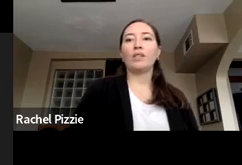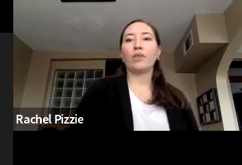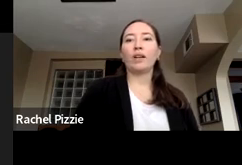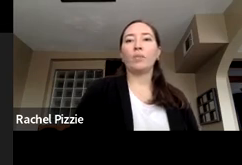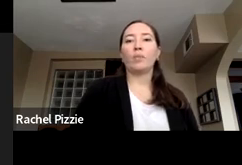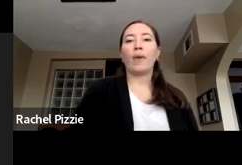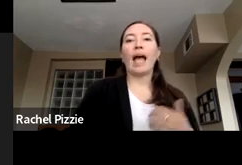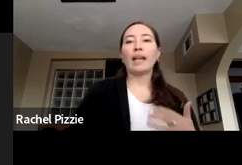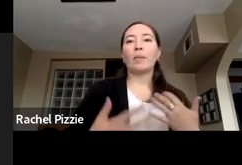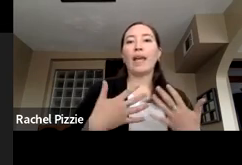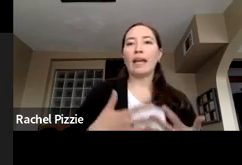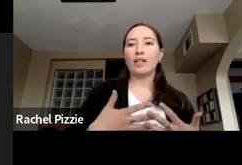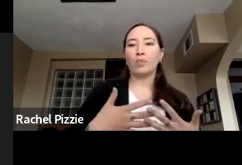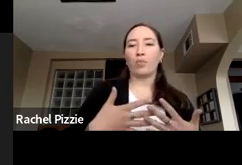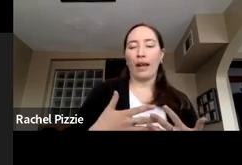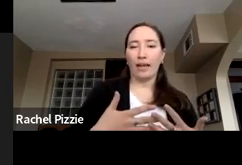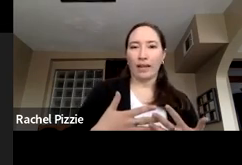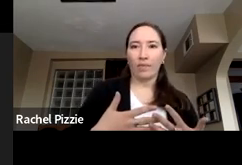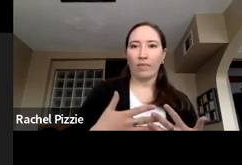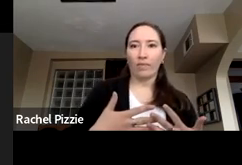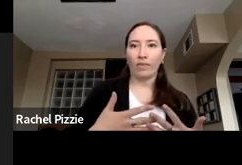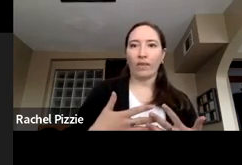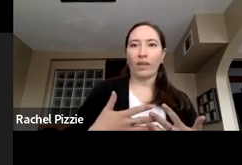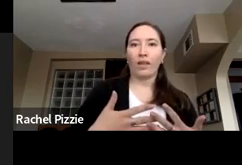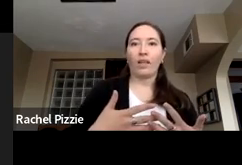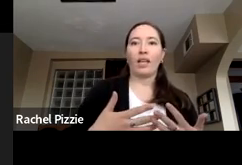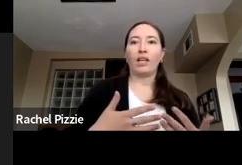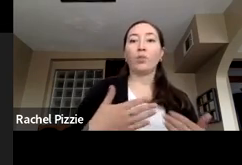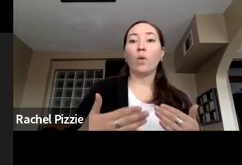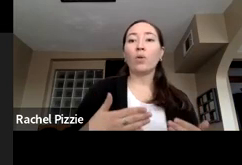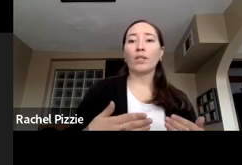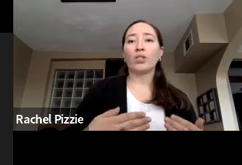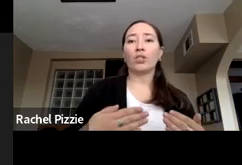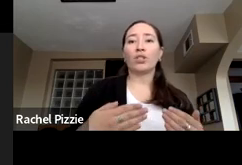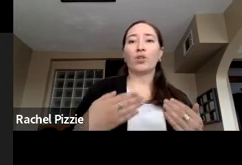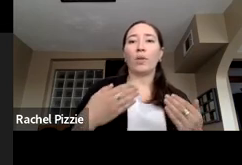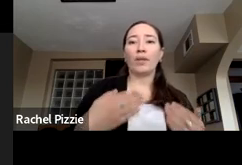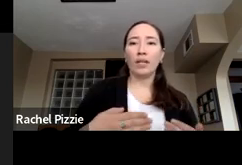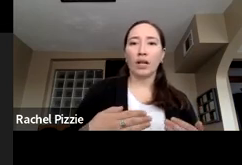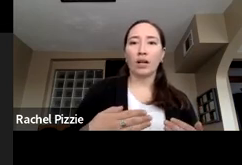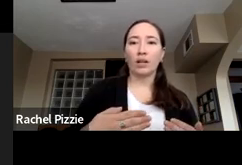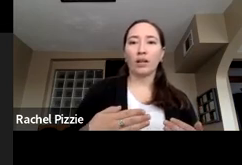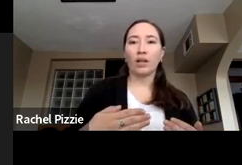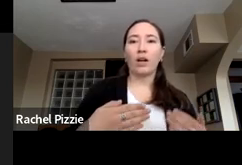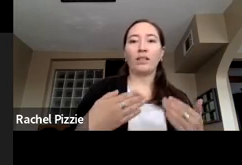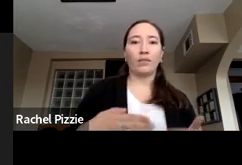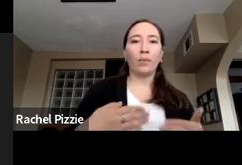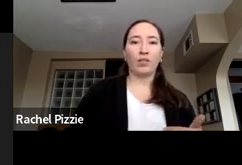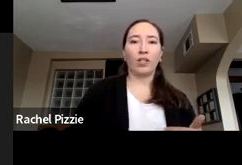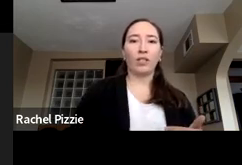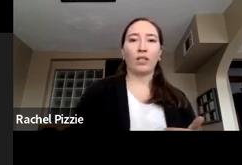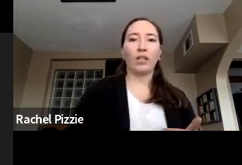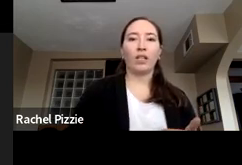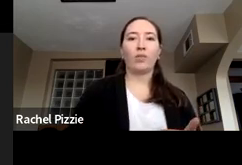So by adding a page break, if you want questions to appear on